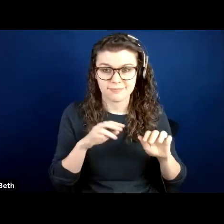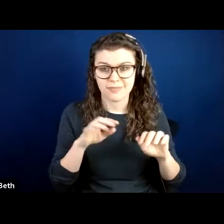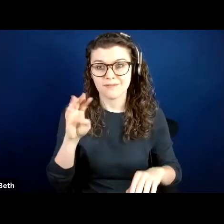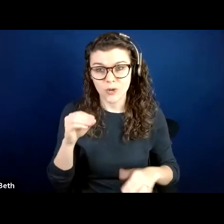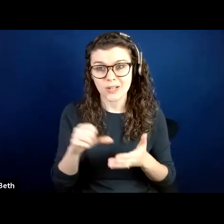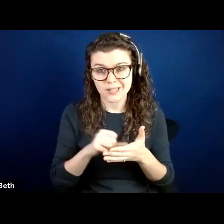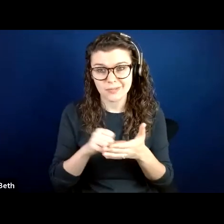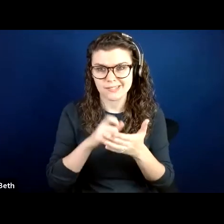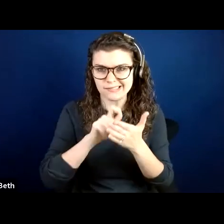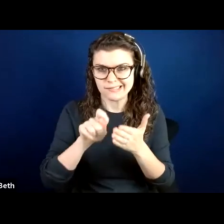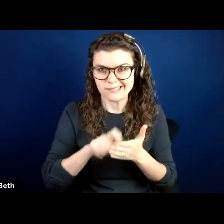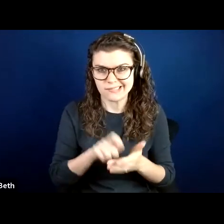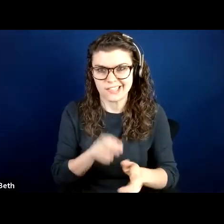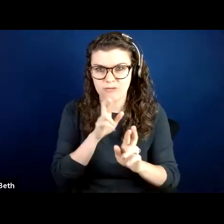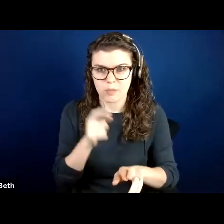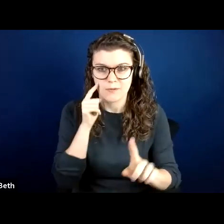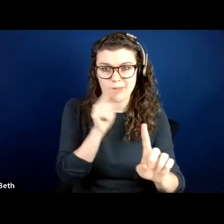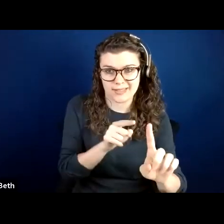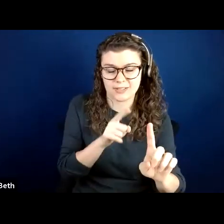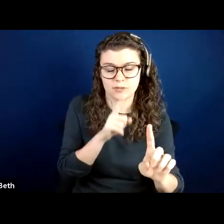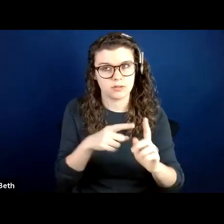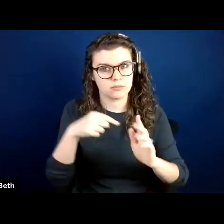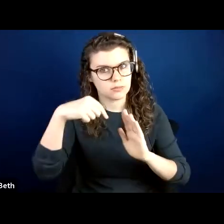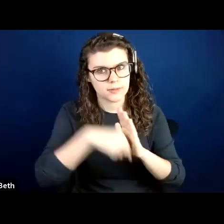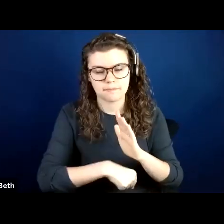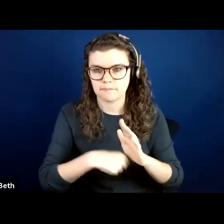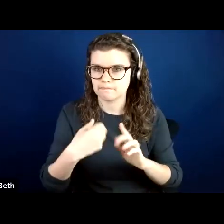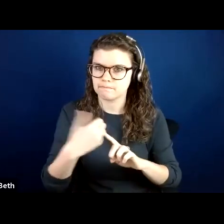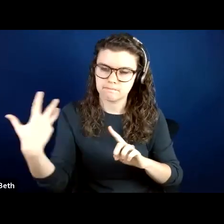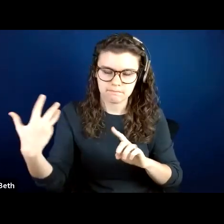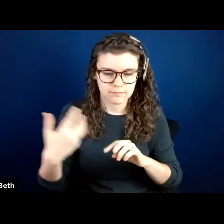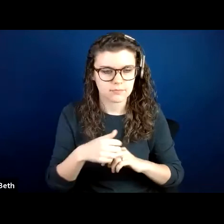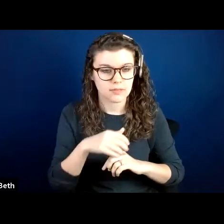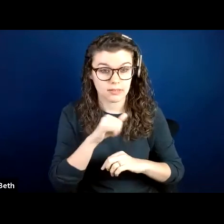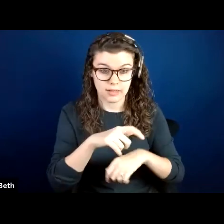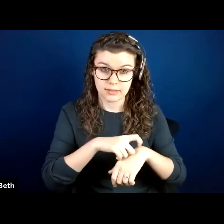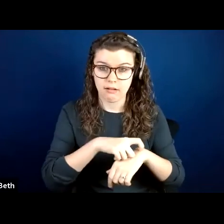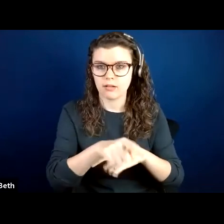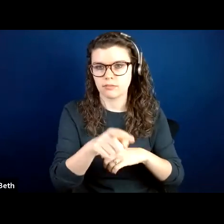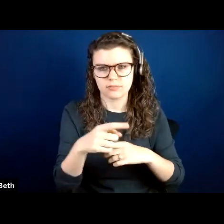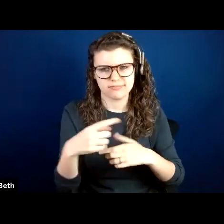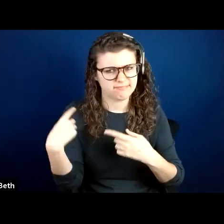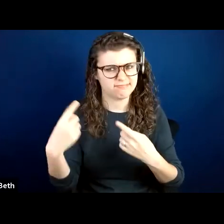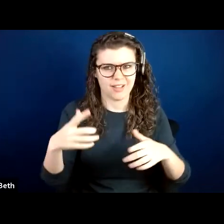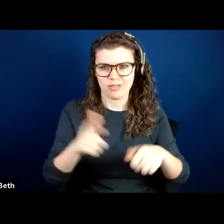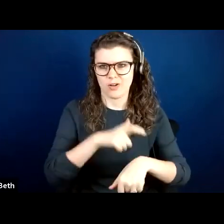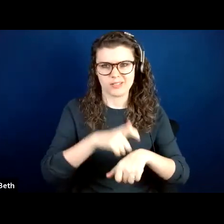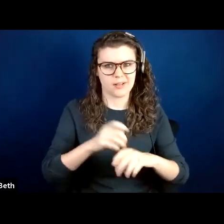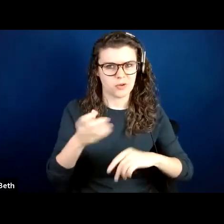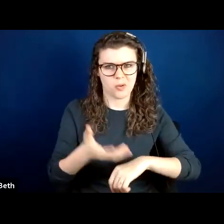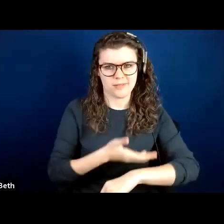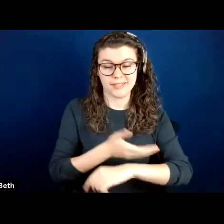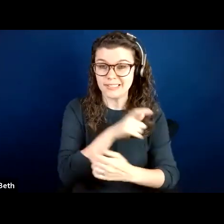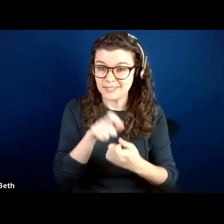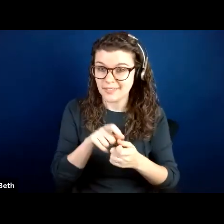long. It was quite extensive. It had been a while since things had been updated. The playground in particular